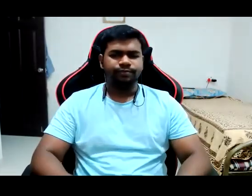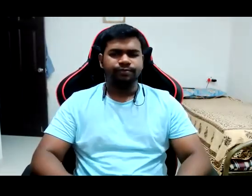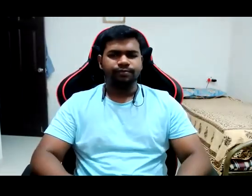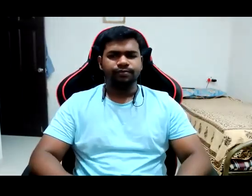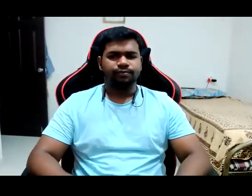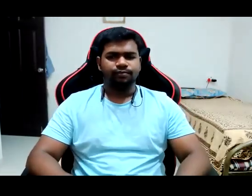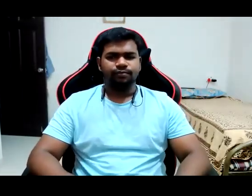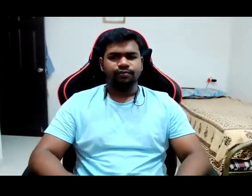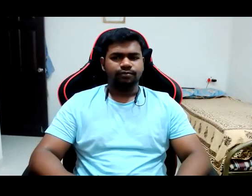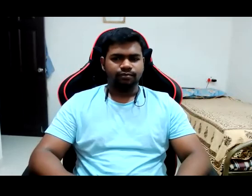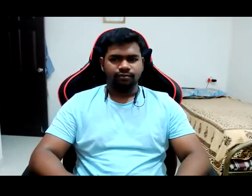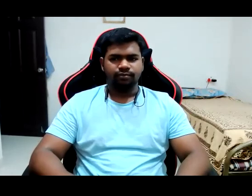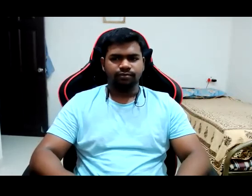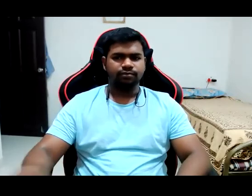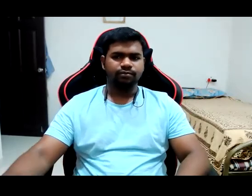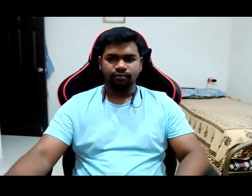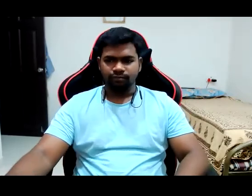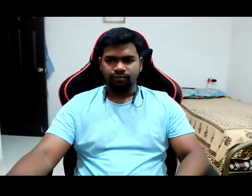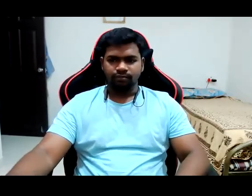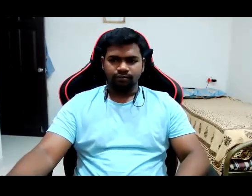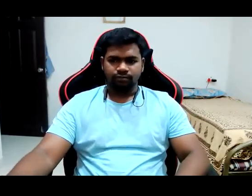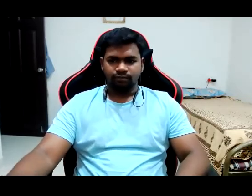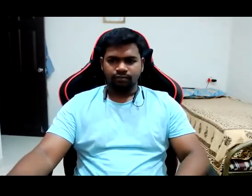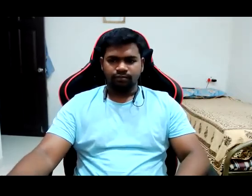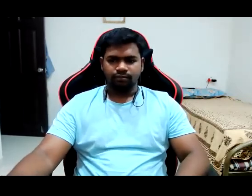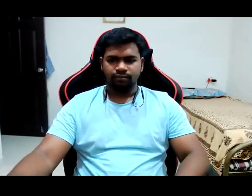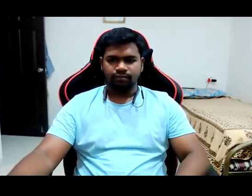Okay, thank you. Yeah.